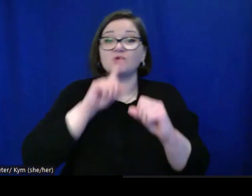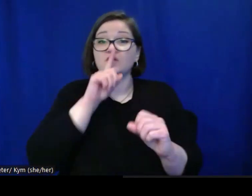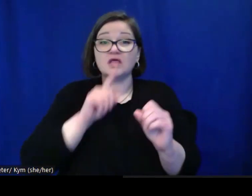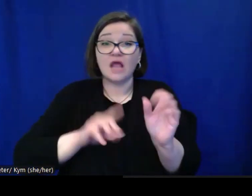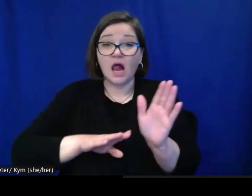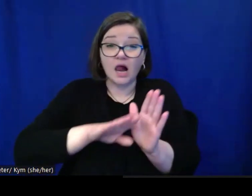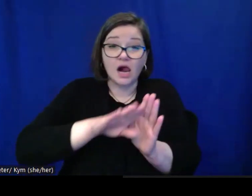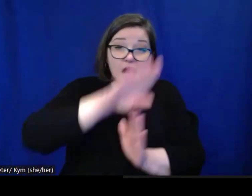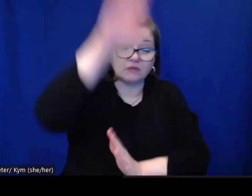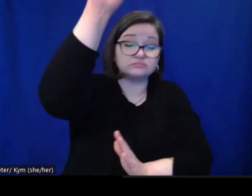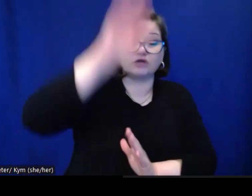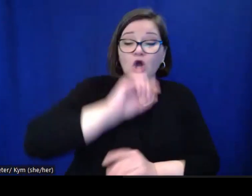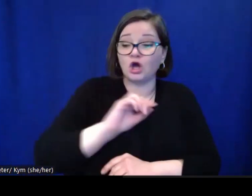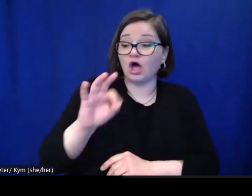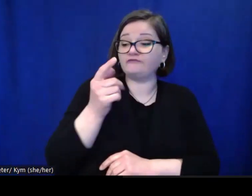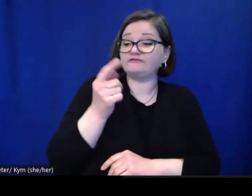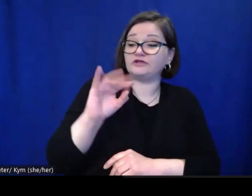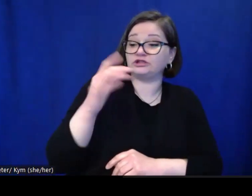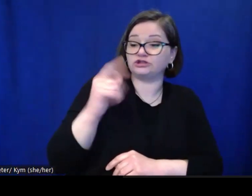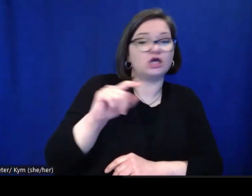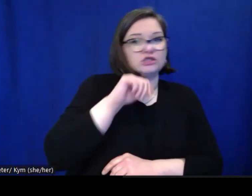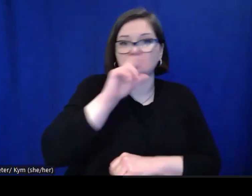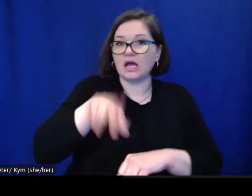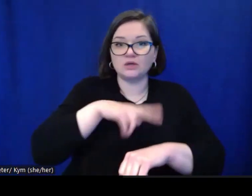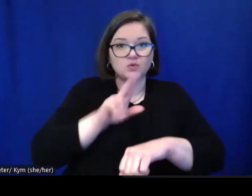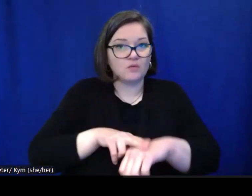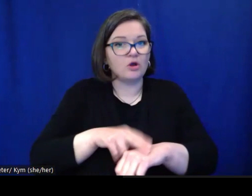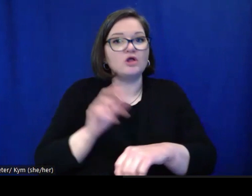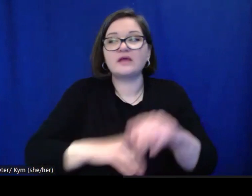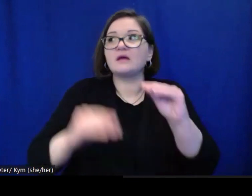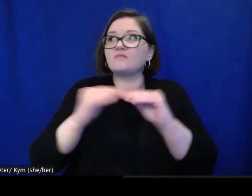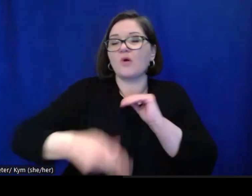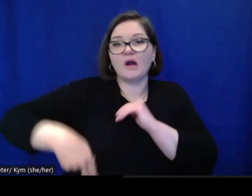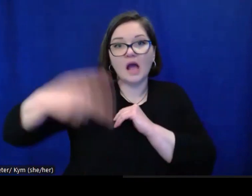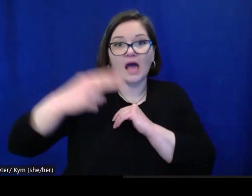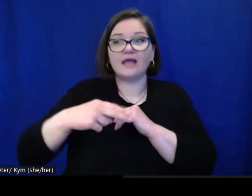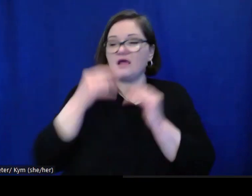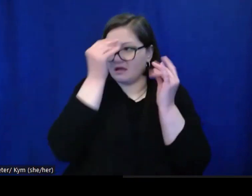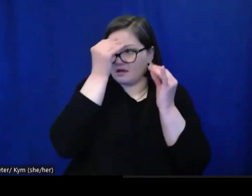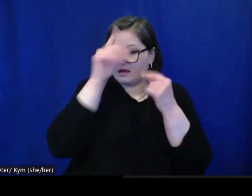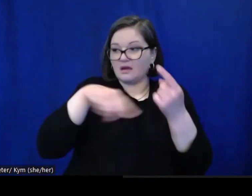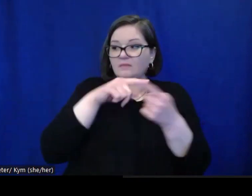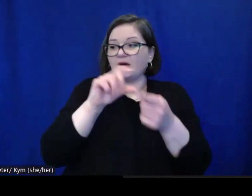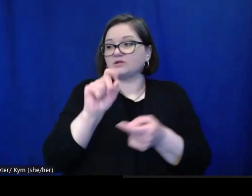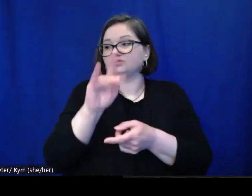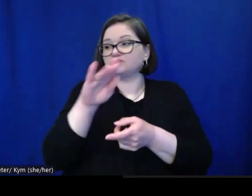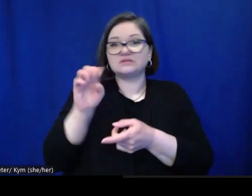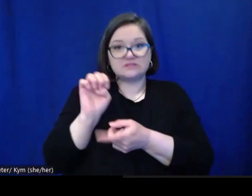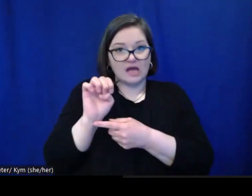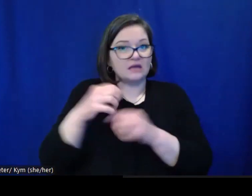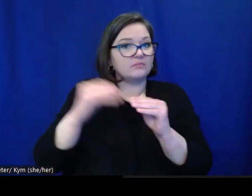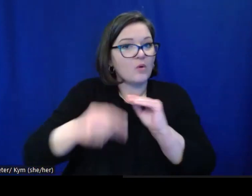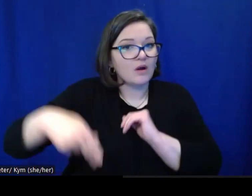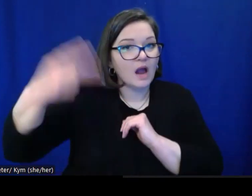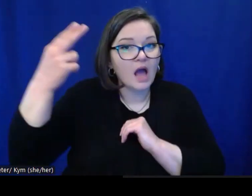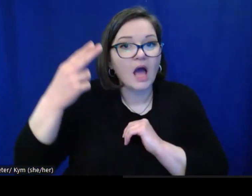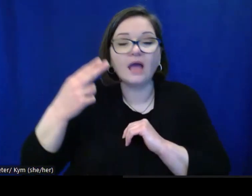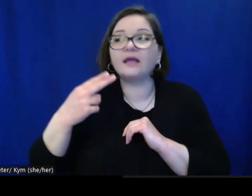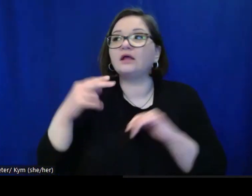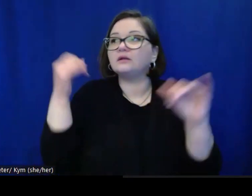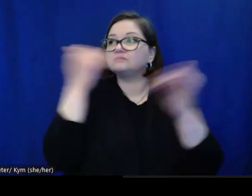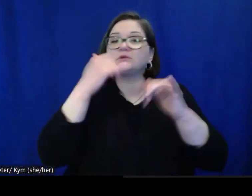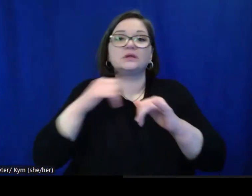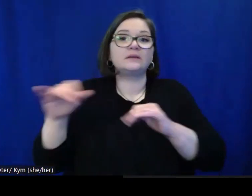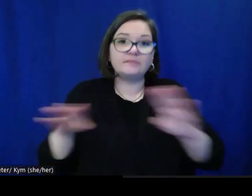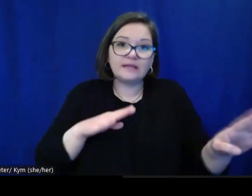normal symptoms we see. They are much higher. Suicidality is higher. The reckless behavior and